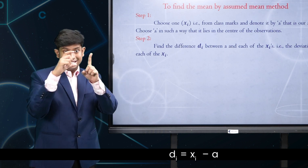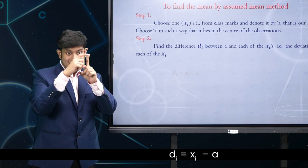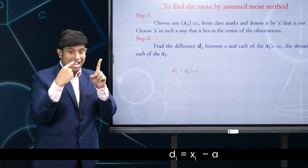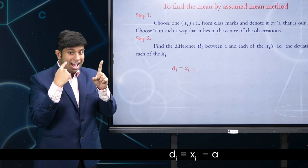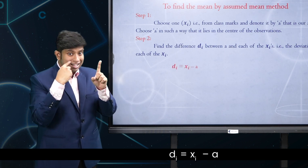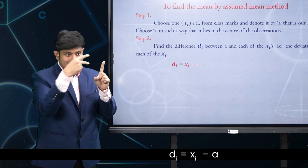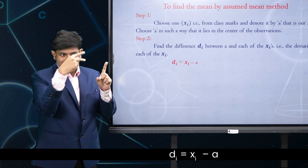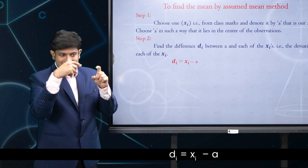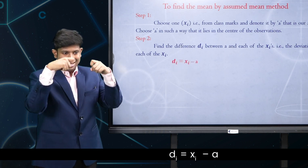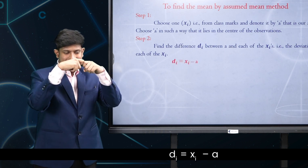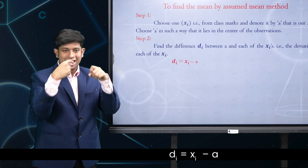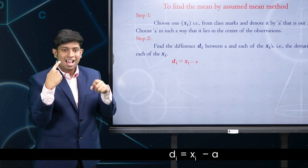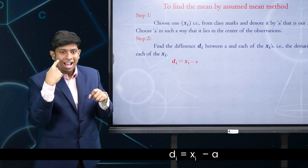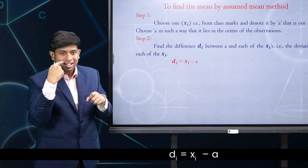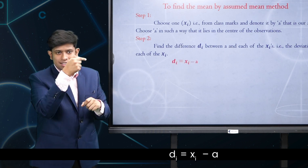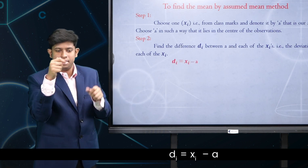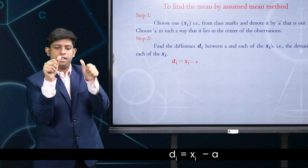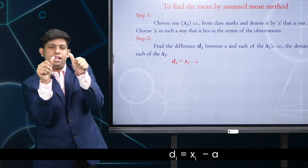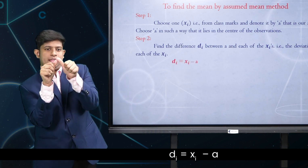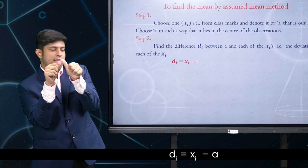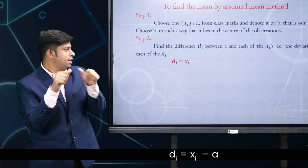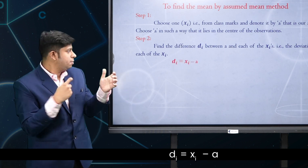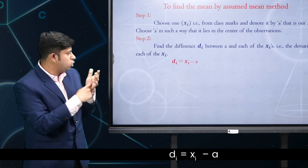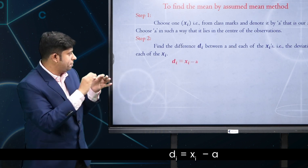Di is equal to Xi minus A.